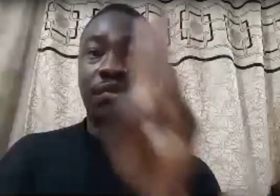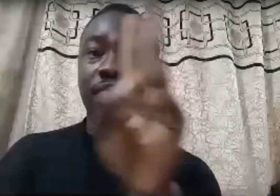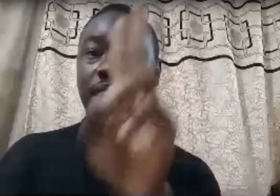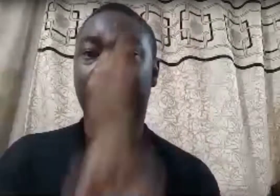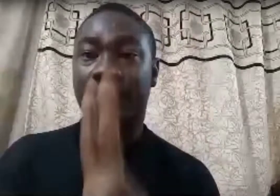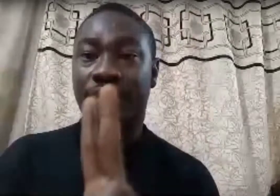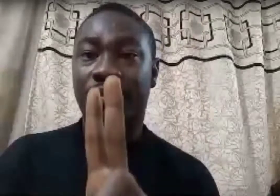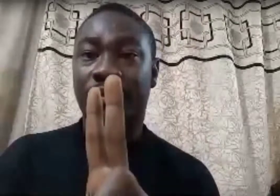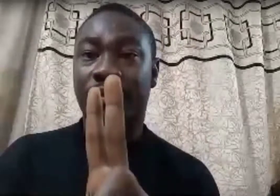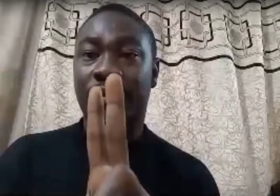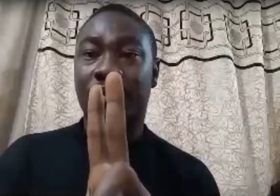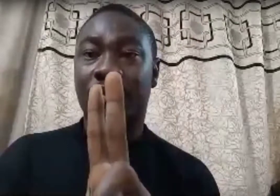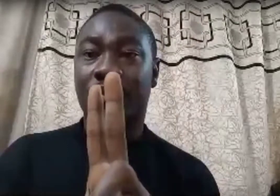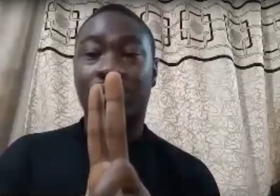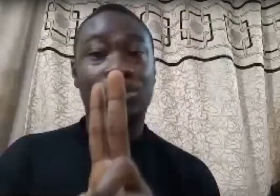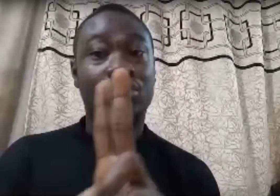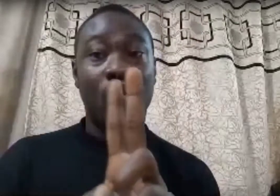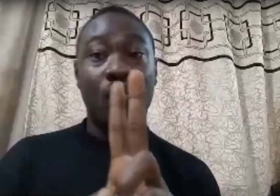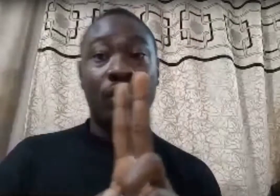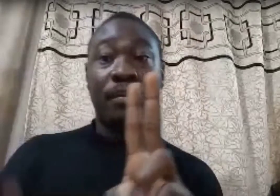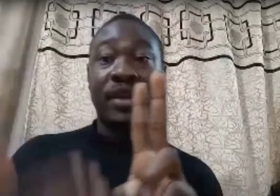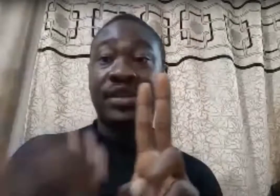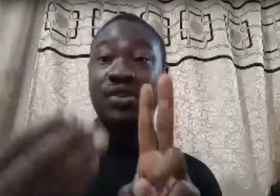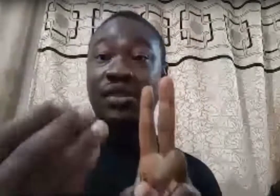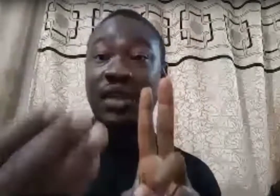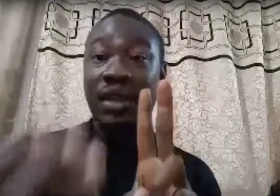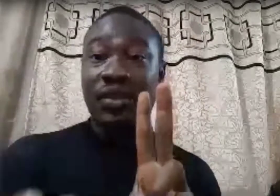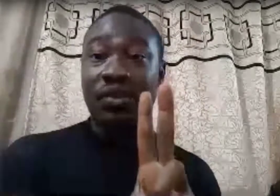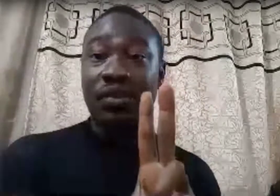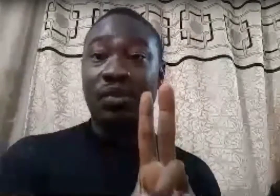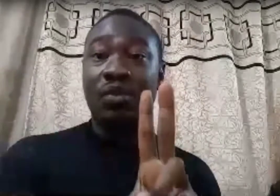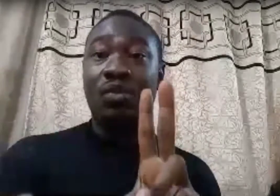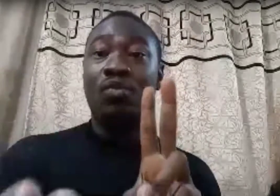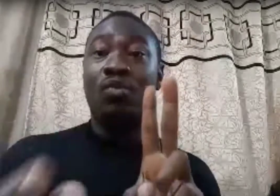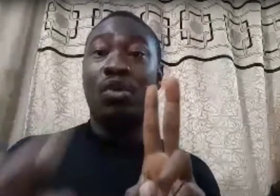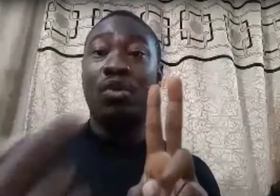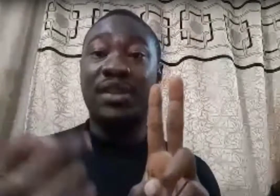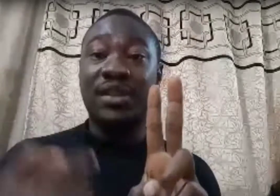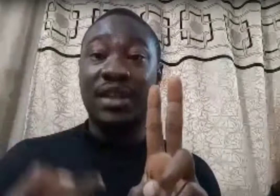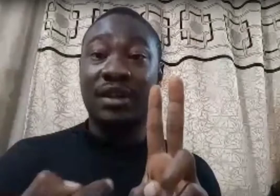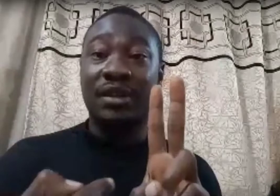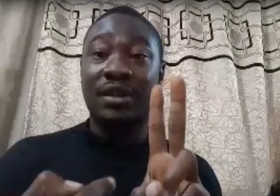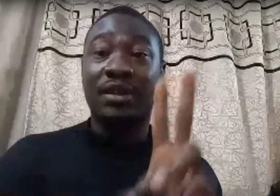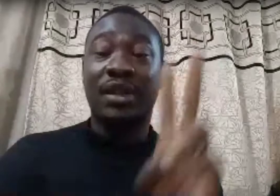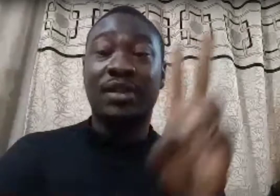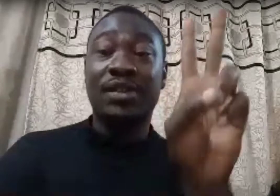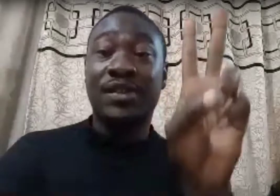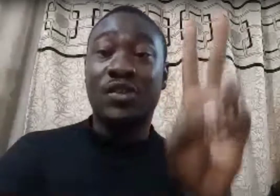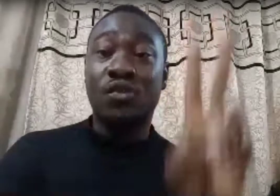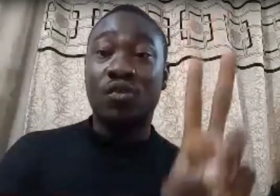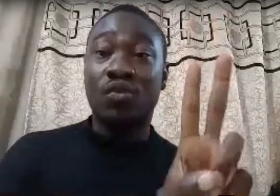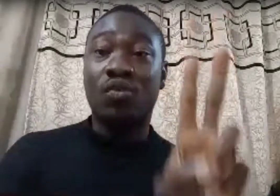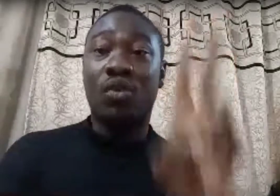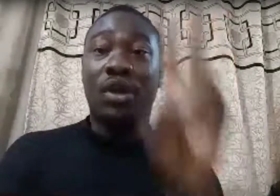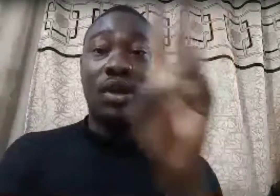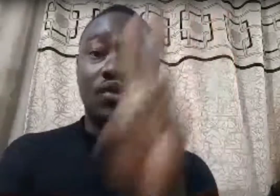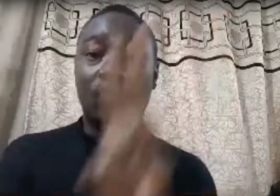So the person you're signing to will understand that this is 2 and 2, 22. If you do it this